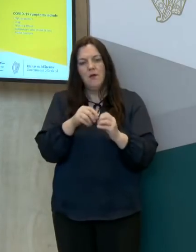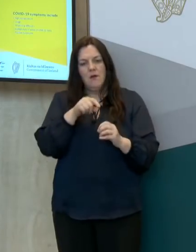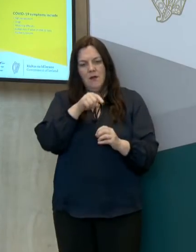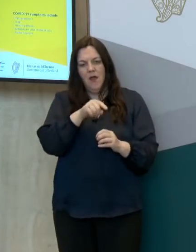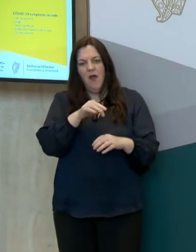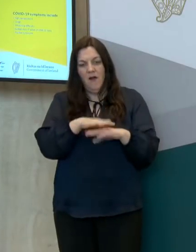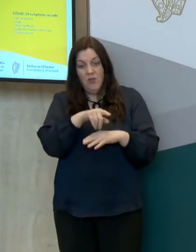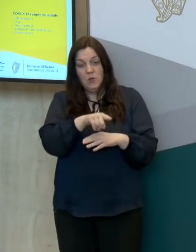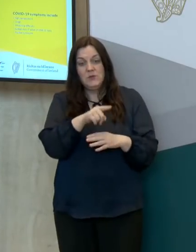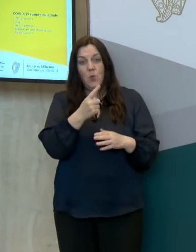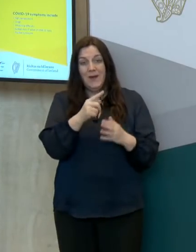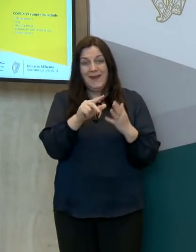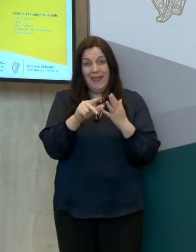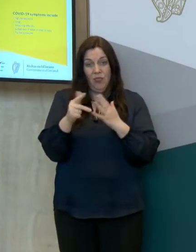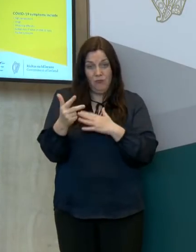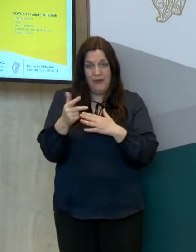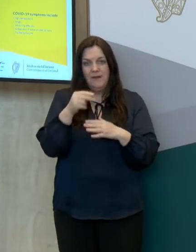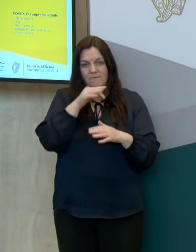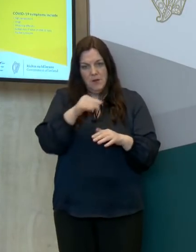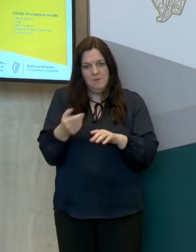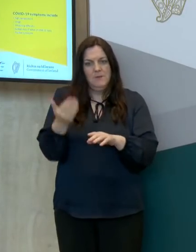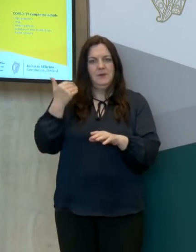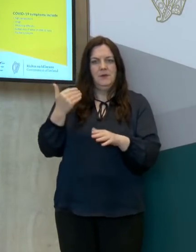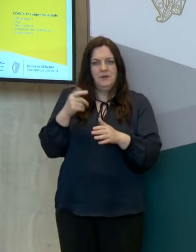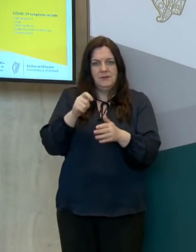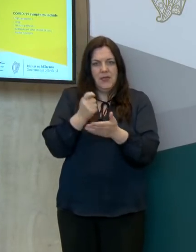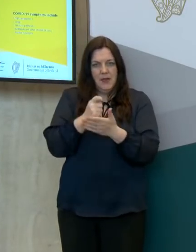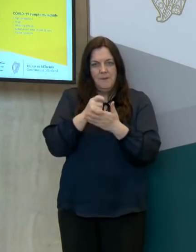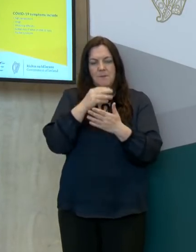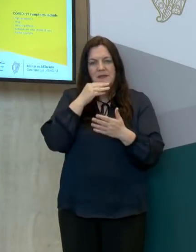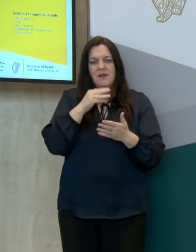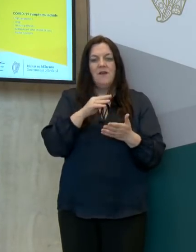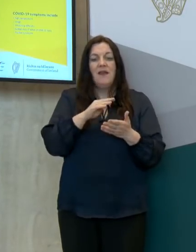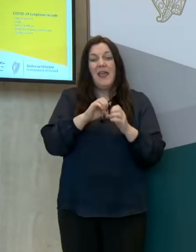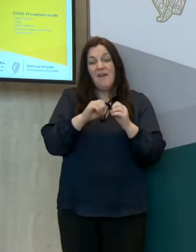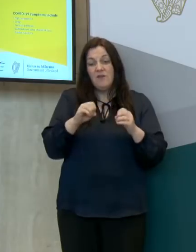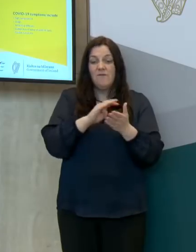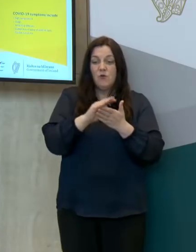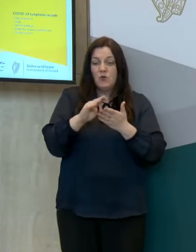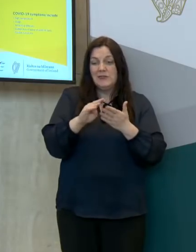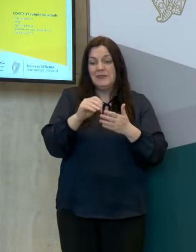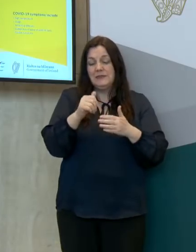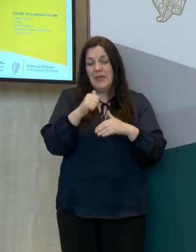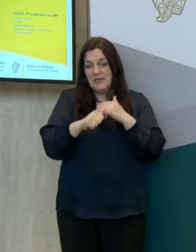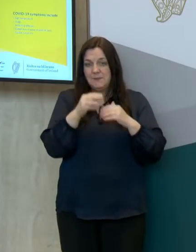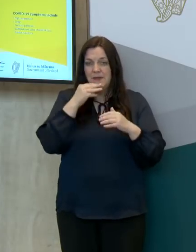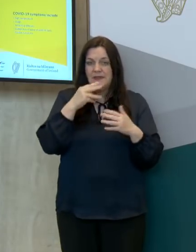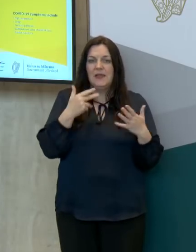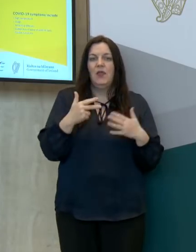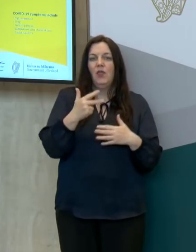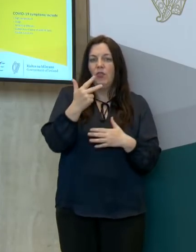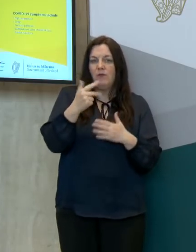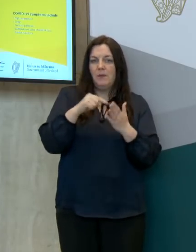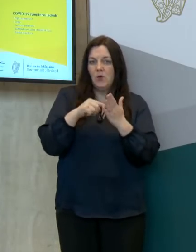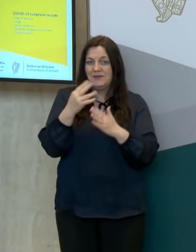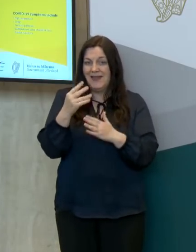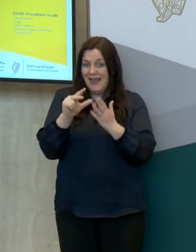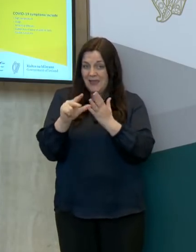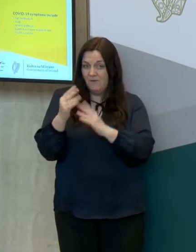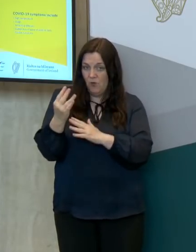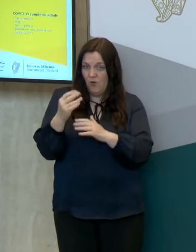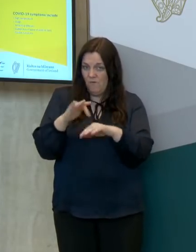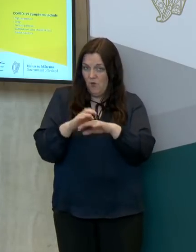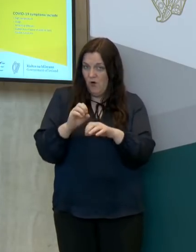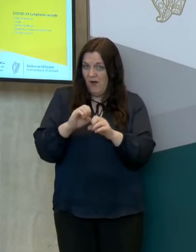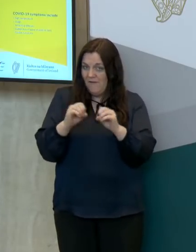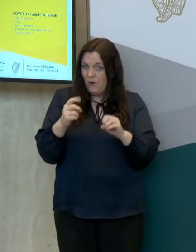have actually arisen during that period, giving a 14-day incidence of 3.84 per 100,000 population.